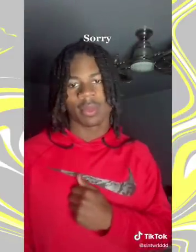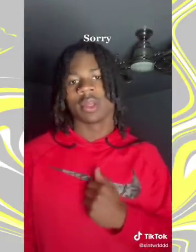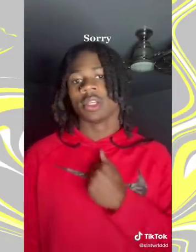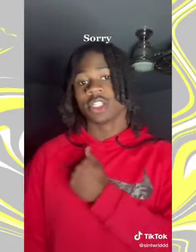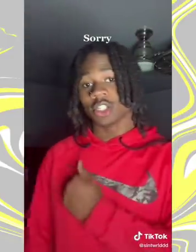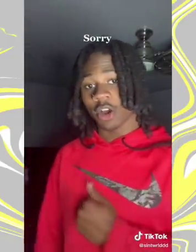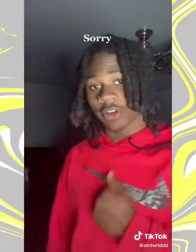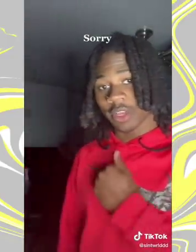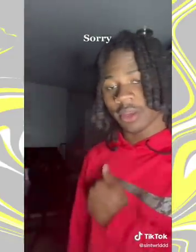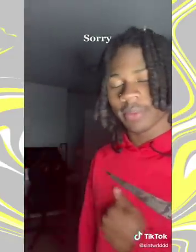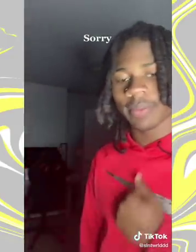Sorry.